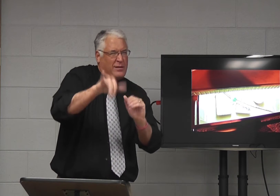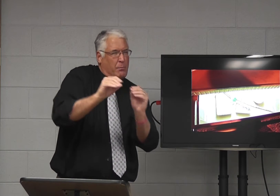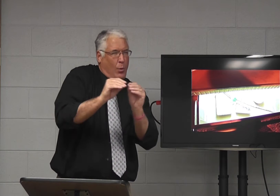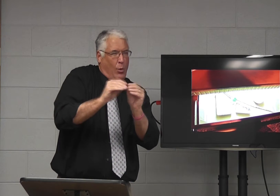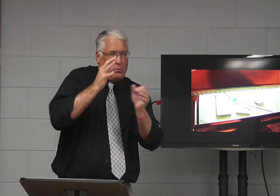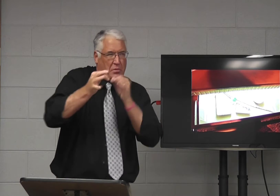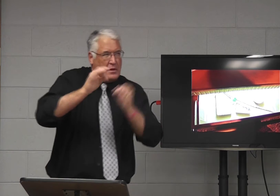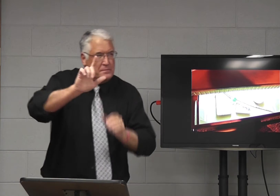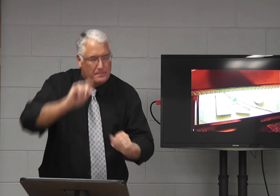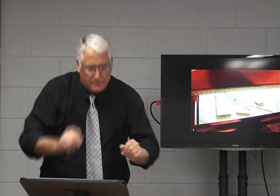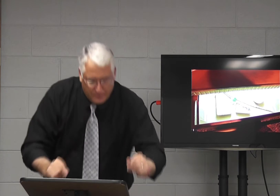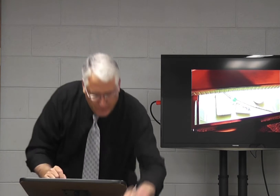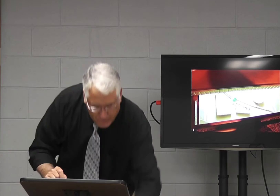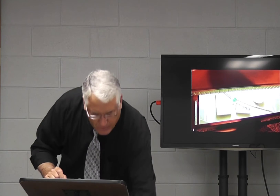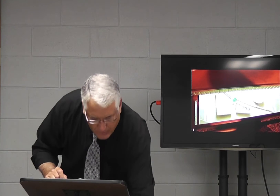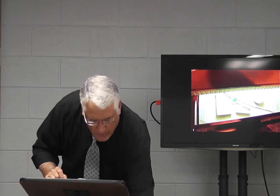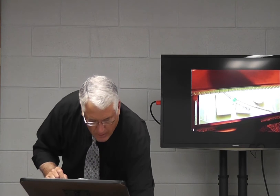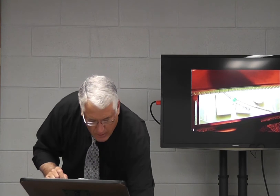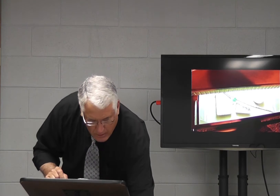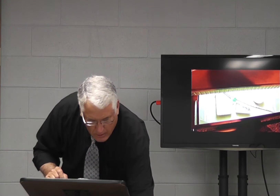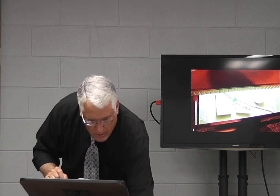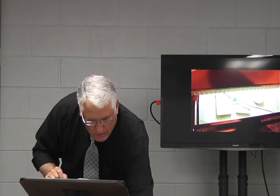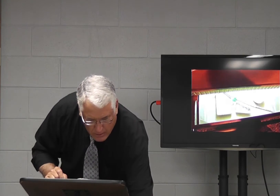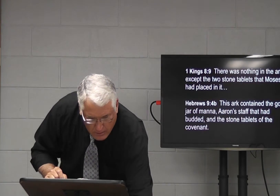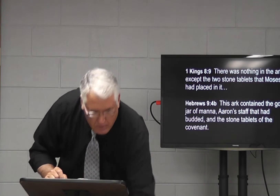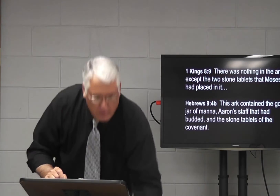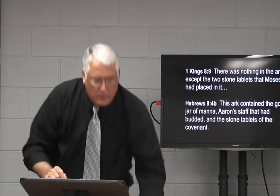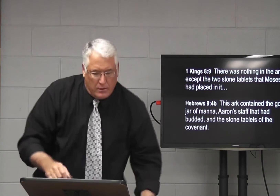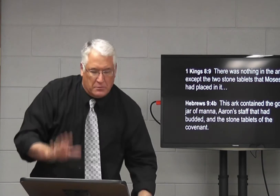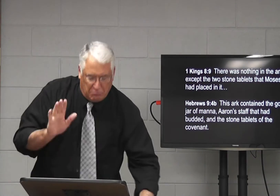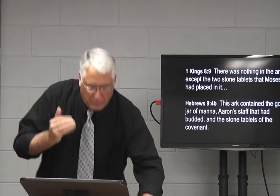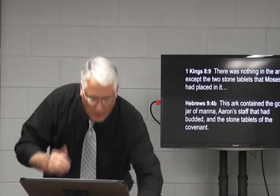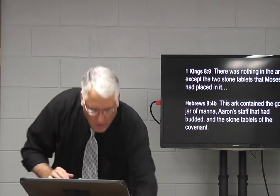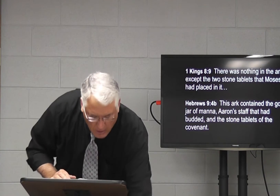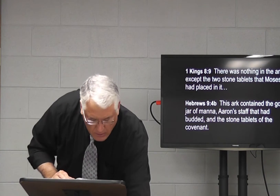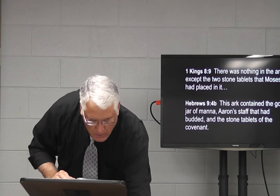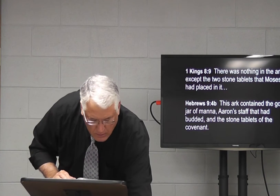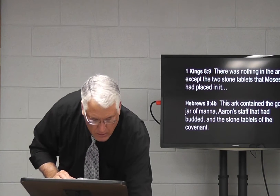No, it's not just that, just a covering. So I'm going to explain this more.